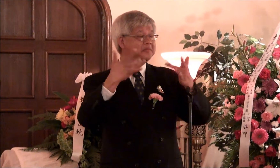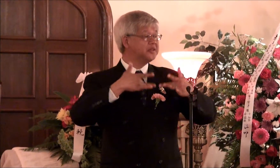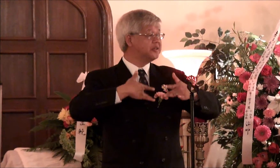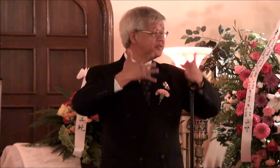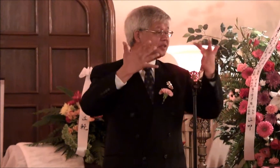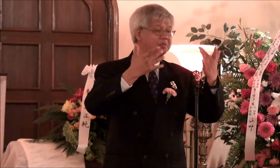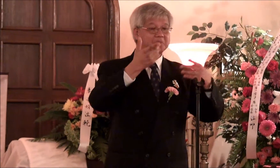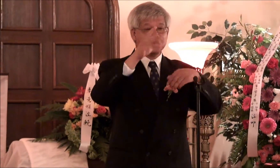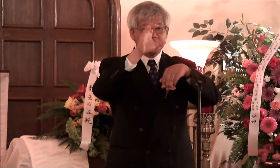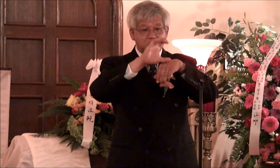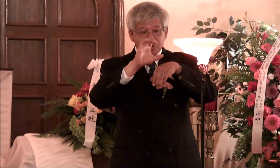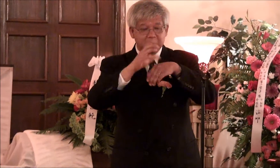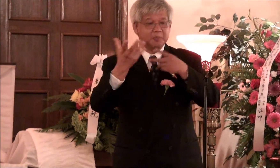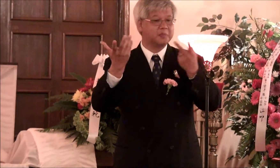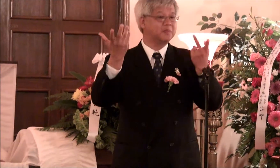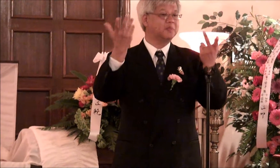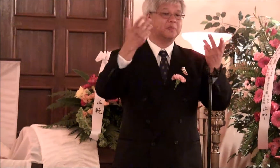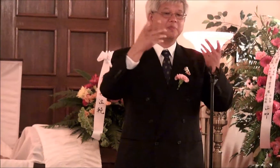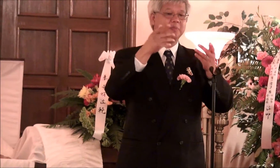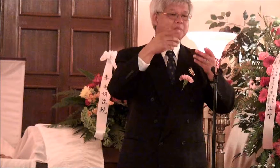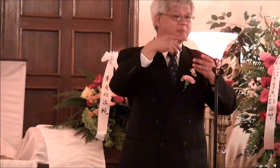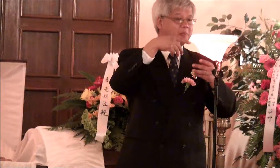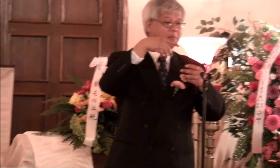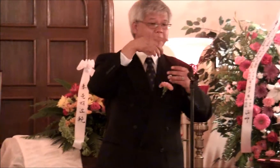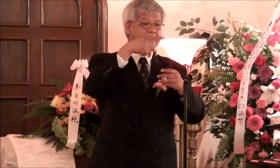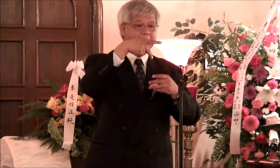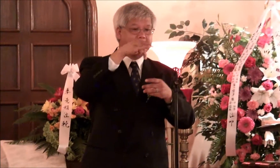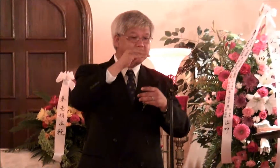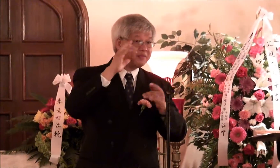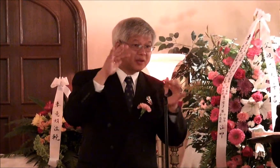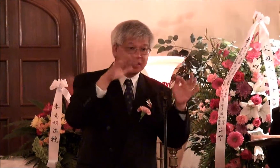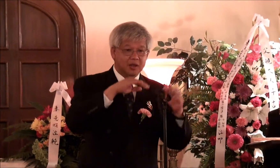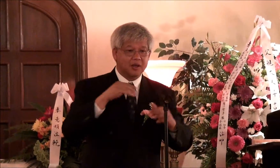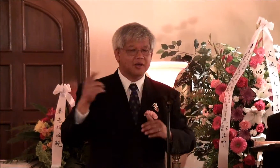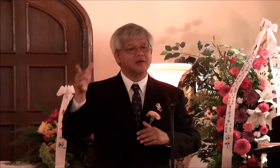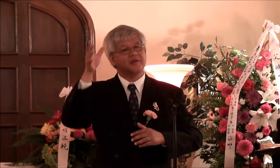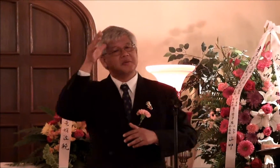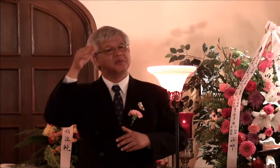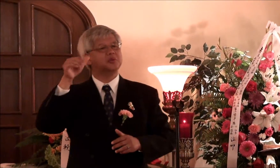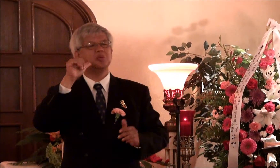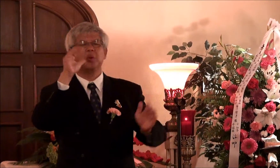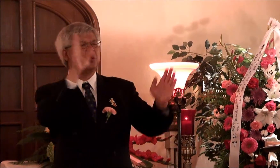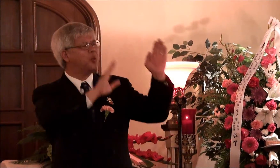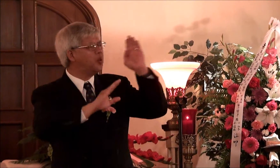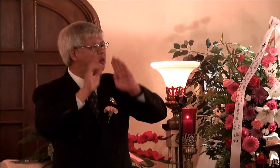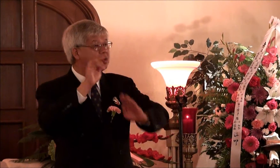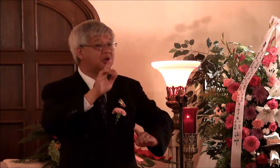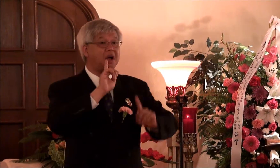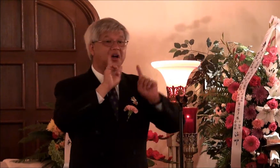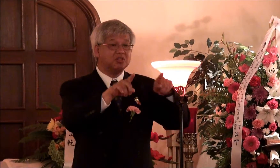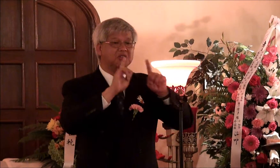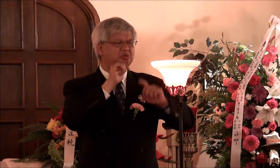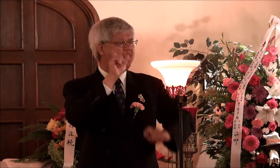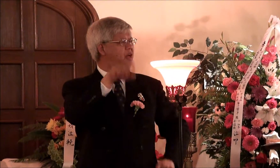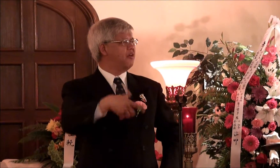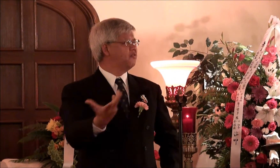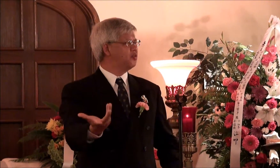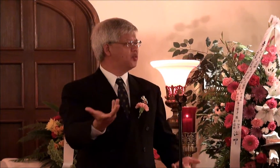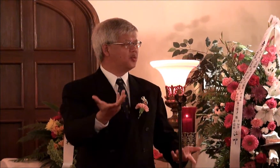community, sometimes he would go to events, maybe to the church, to picnics, and my dad wouldn't worry because he wouldn't